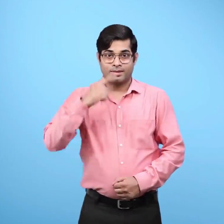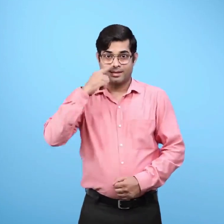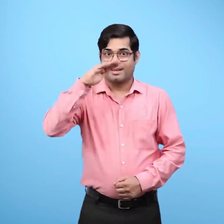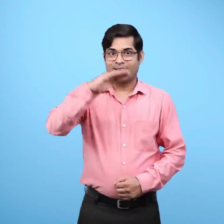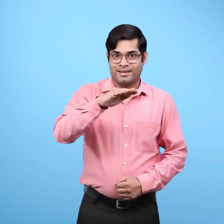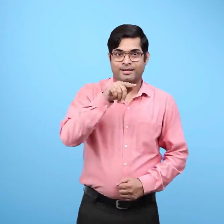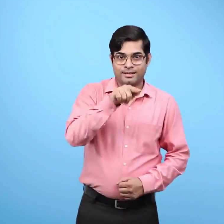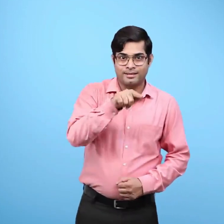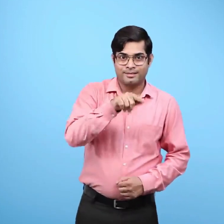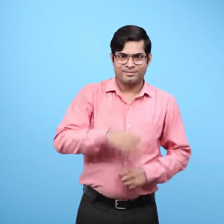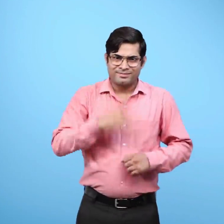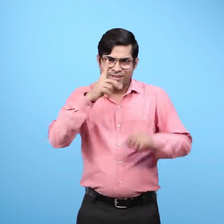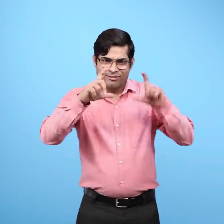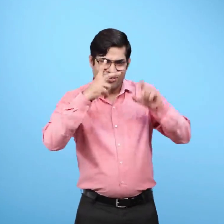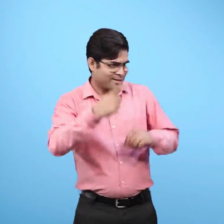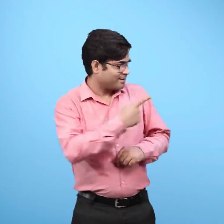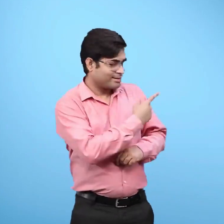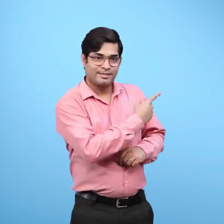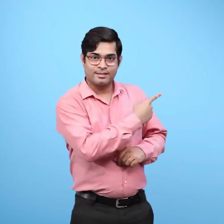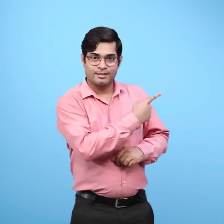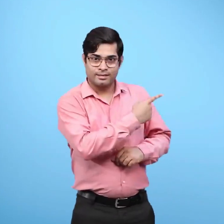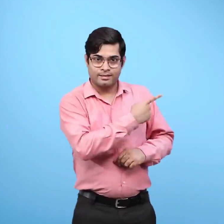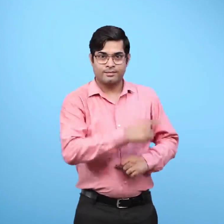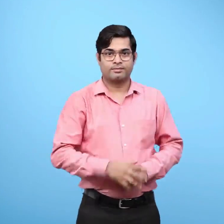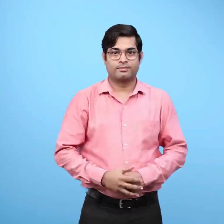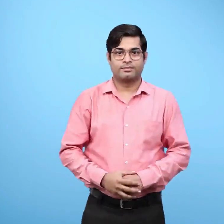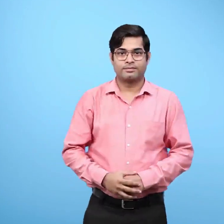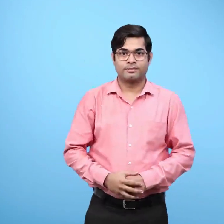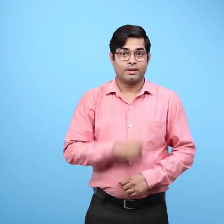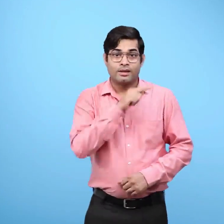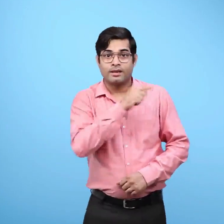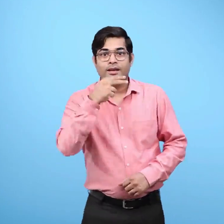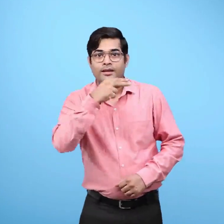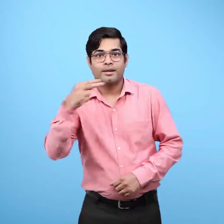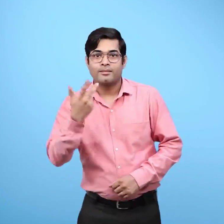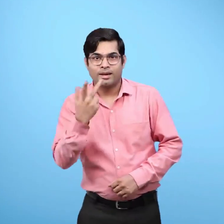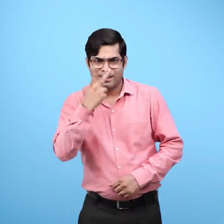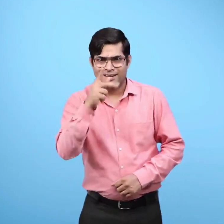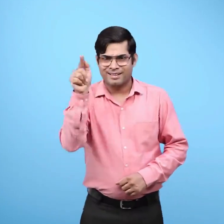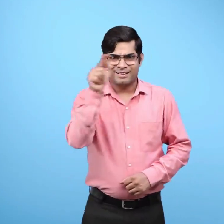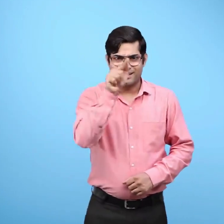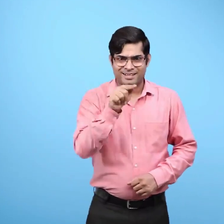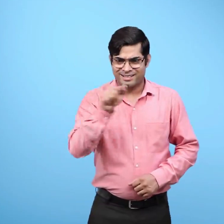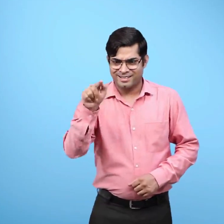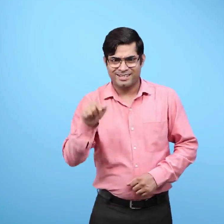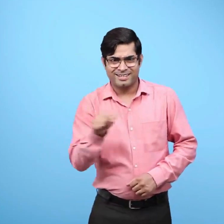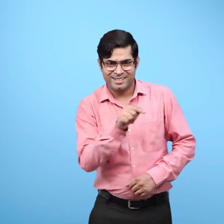A girl is seen in the picture of a name written beside her.